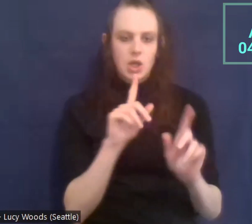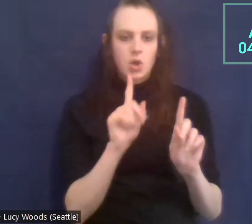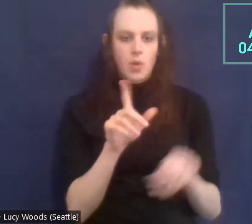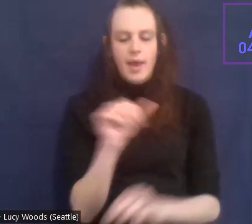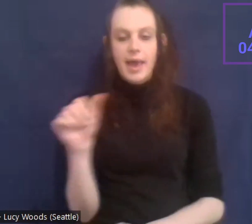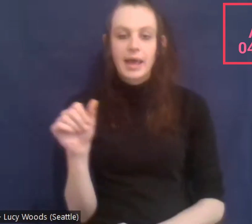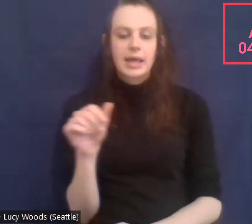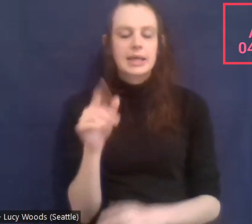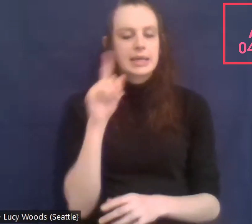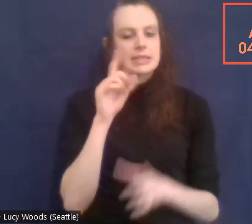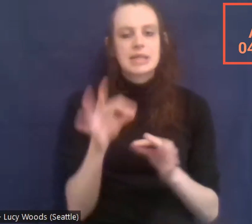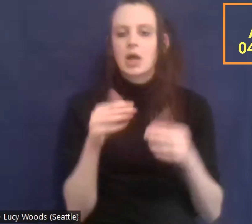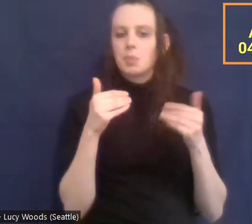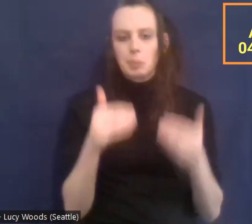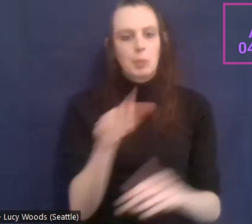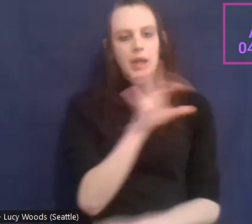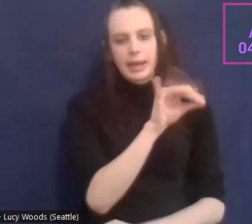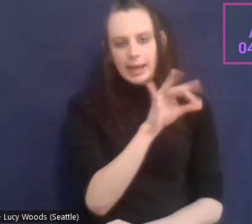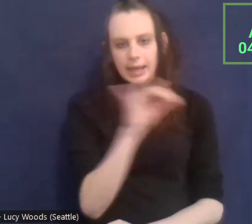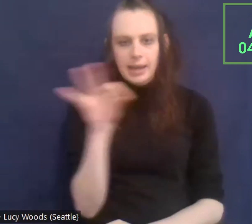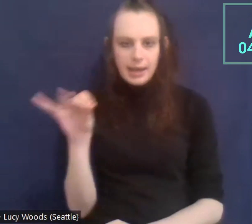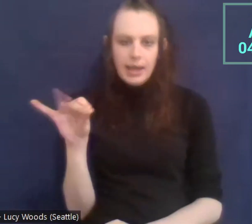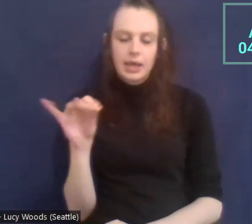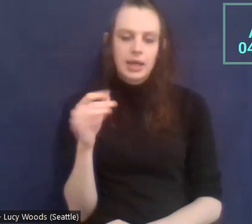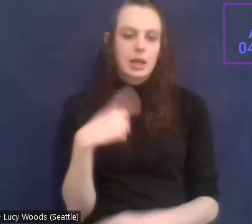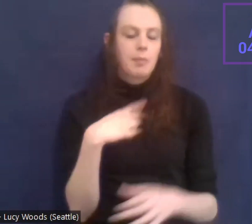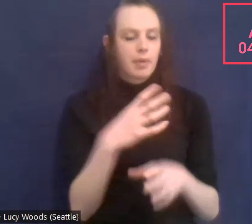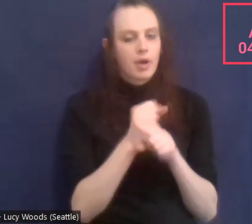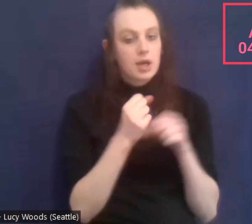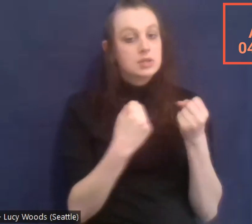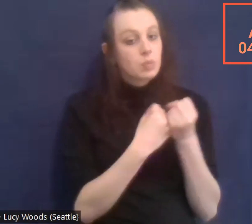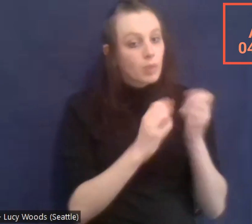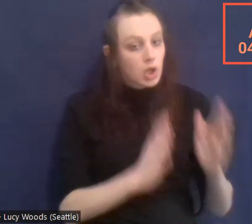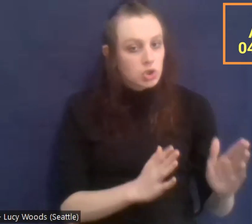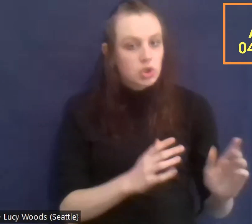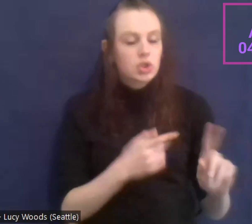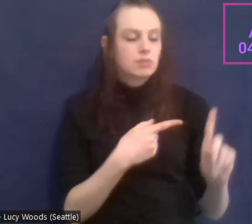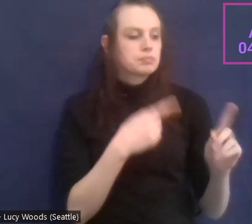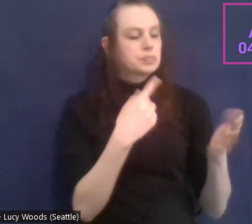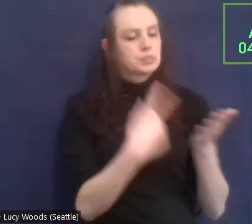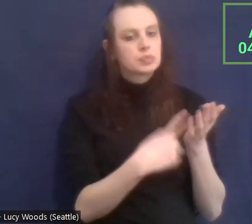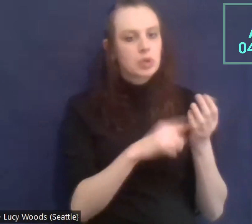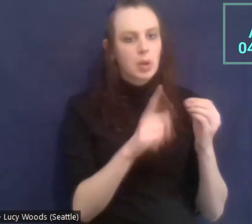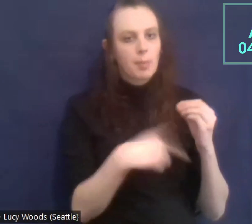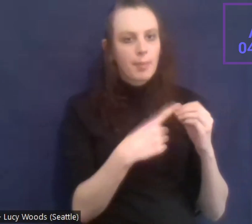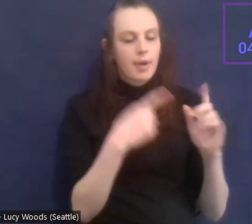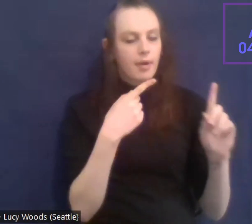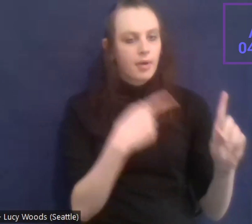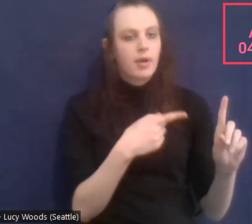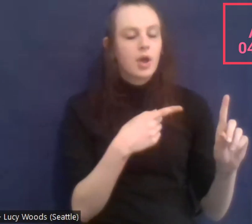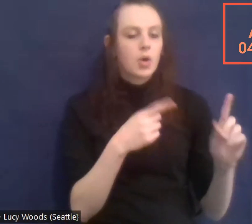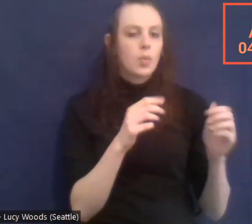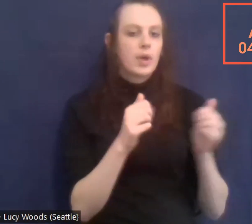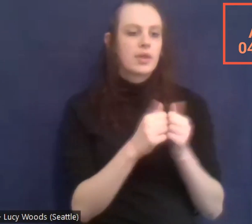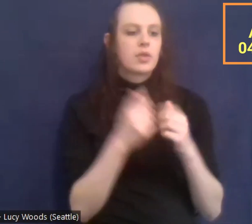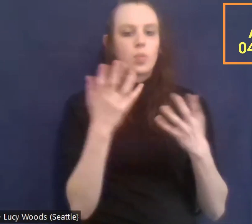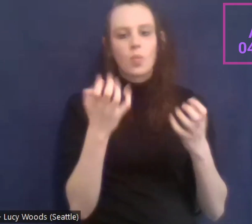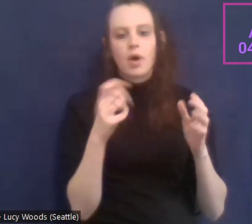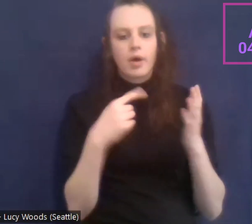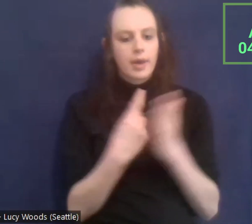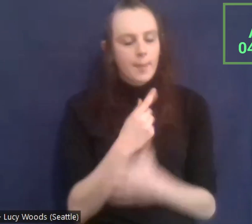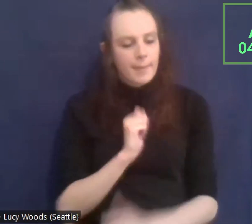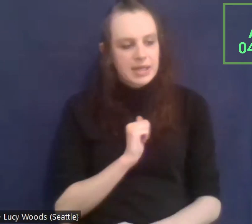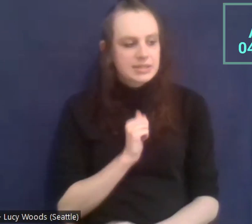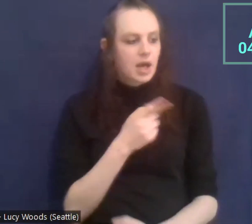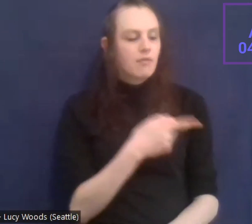90. I got a sponsor. Um, and I was talking to him about suicidal rumination. He was a mental health professional. He told me to